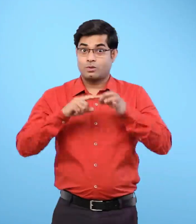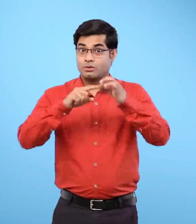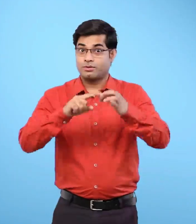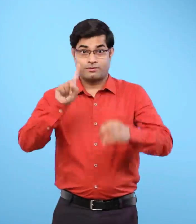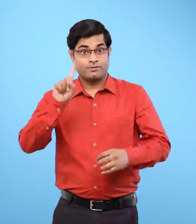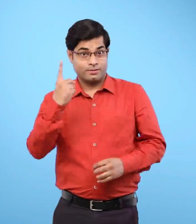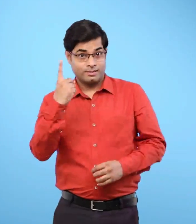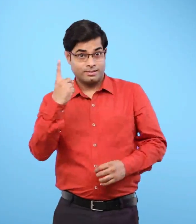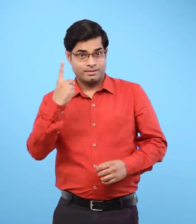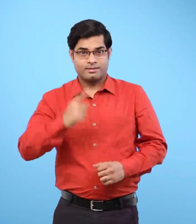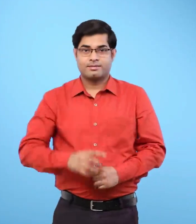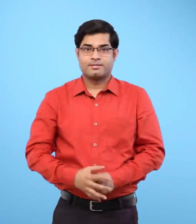Question